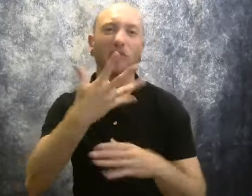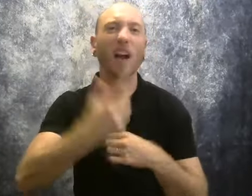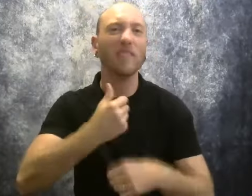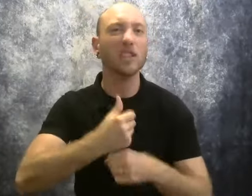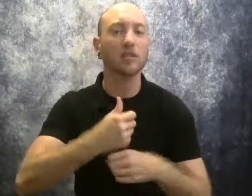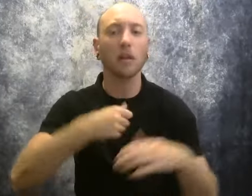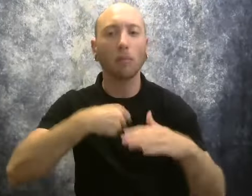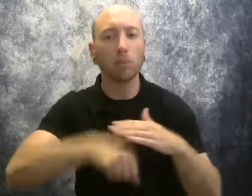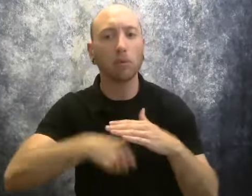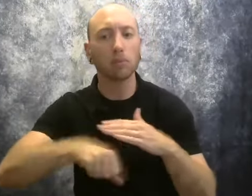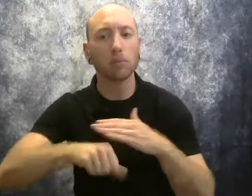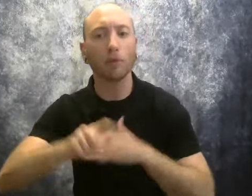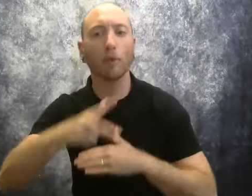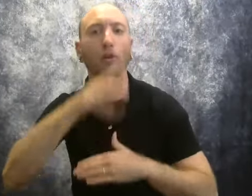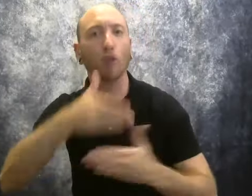daughters arrived over a 5-year period.